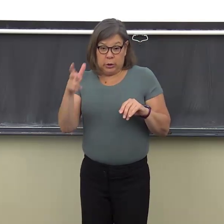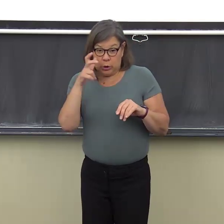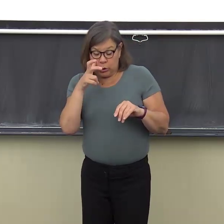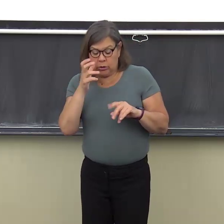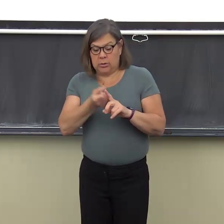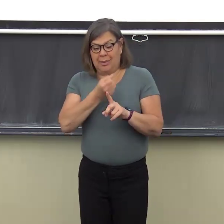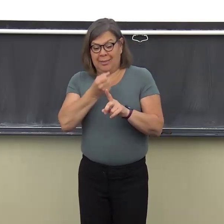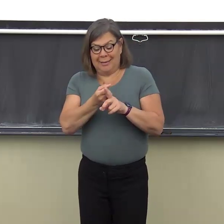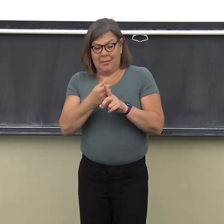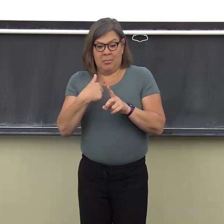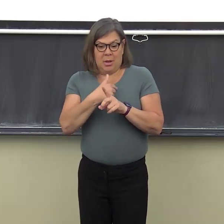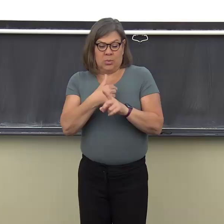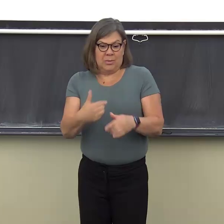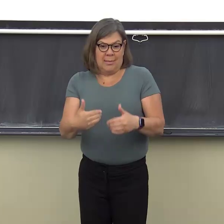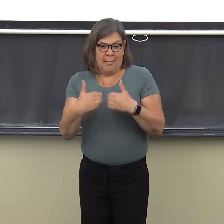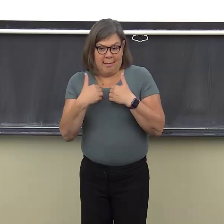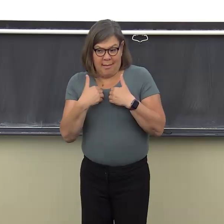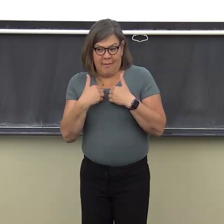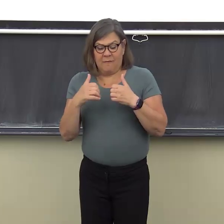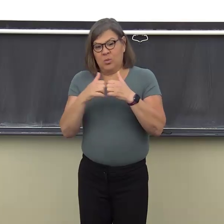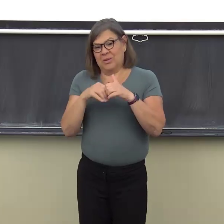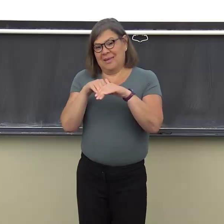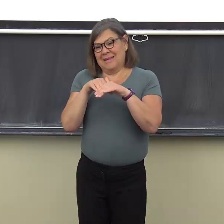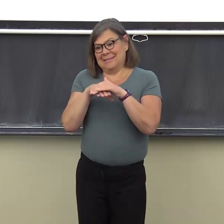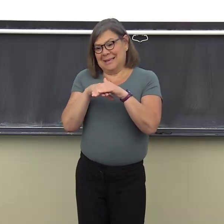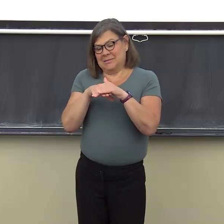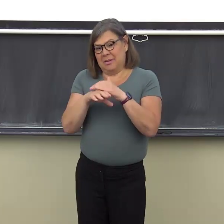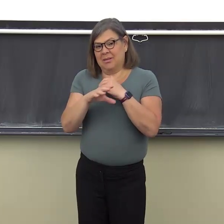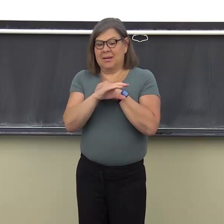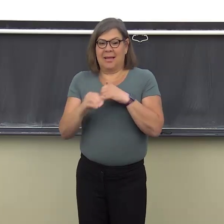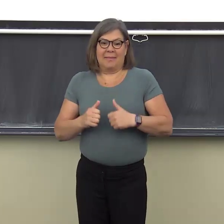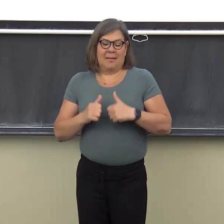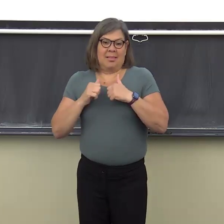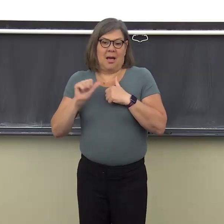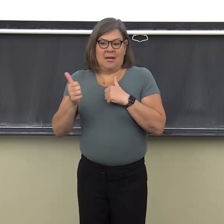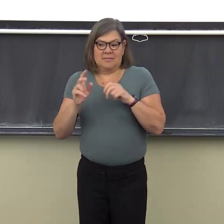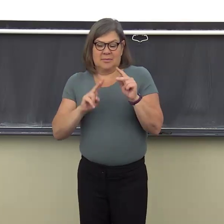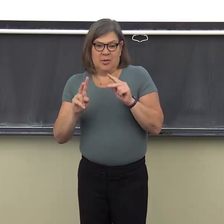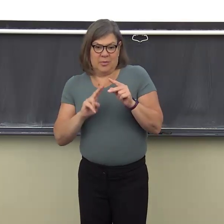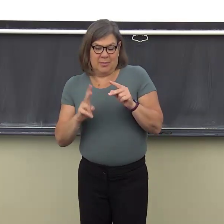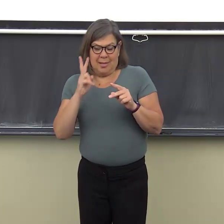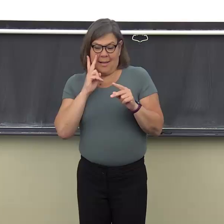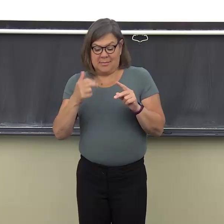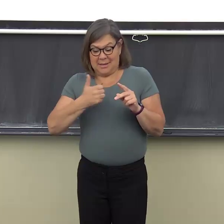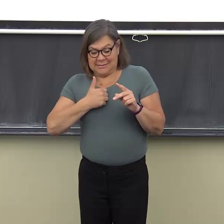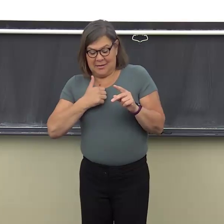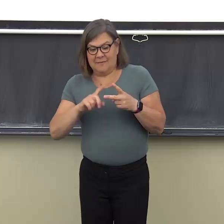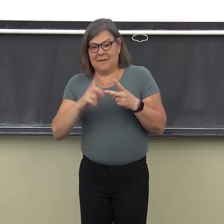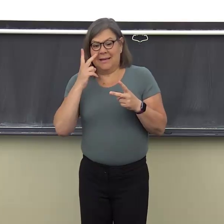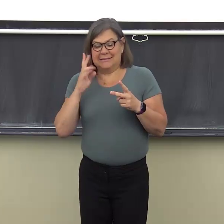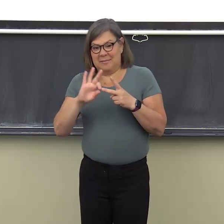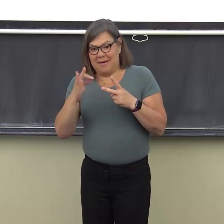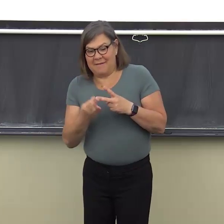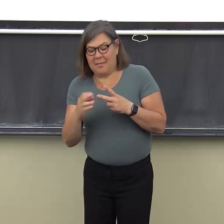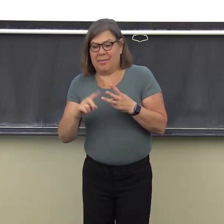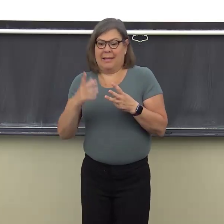we're having, that I could have on accessibility in the lives of other people. I see myself, I see my family, I